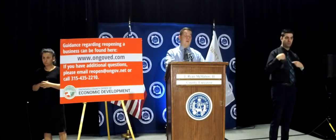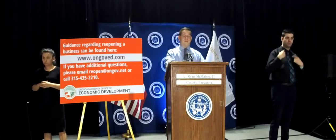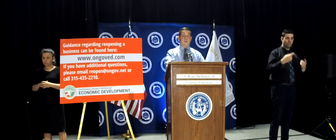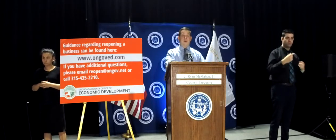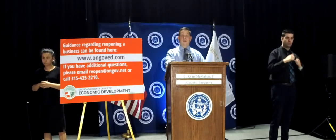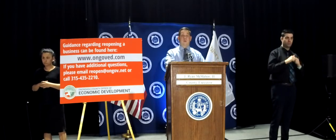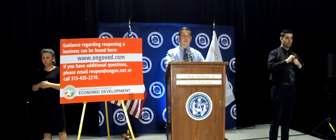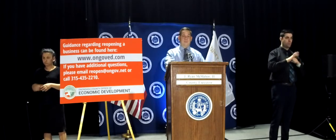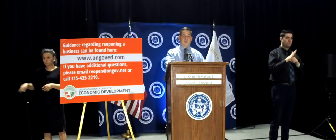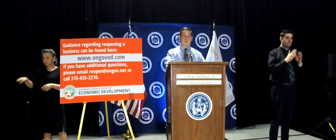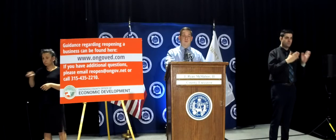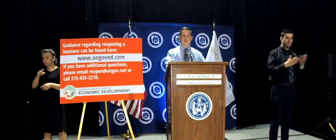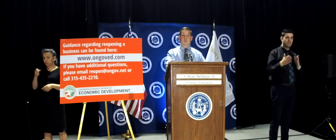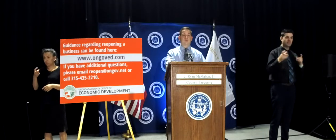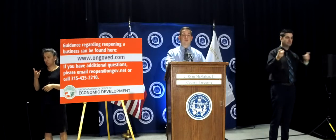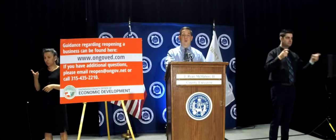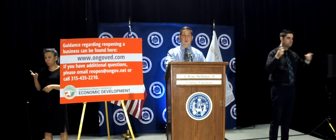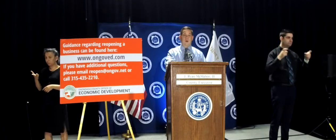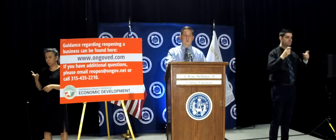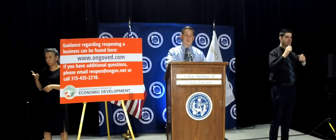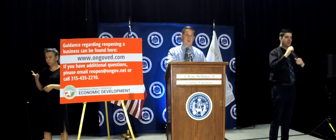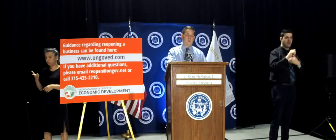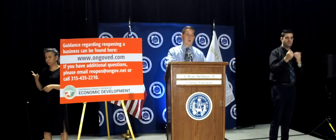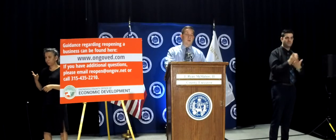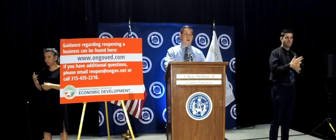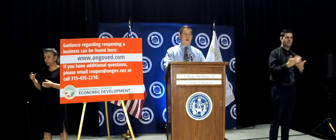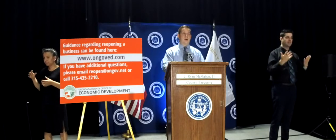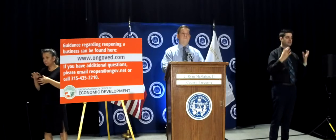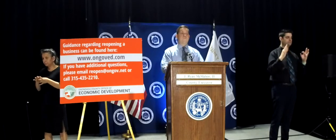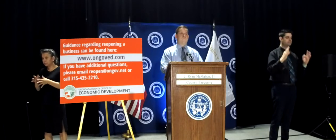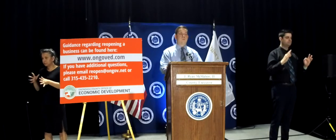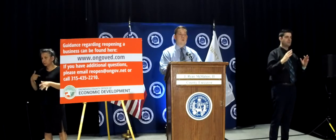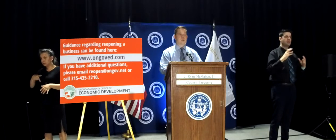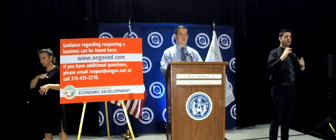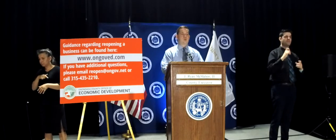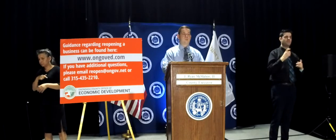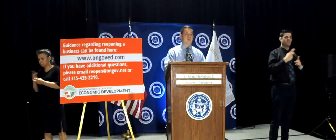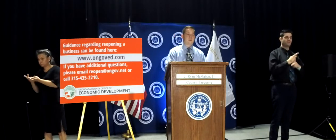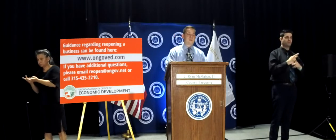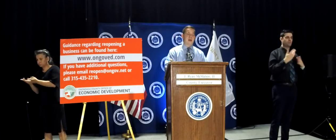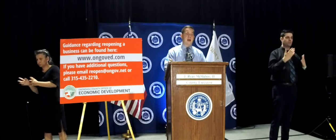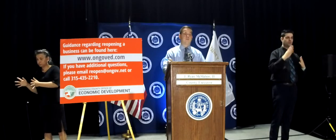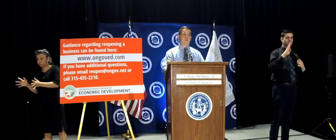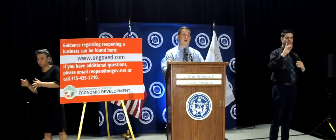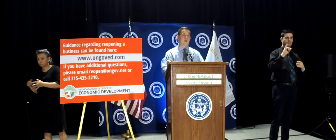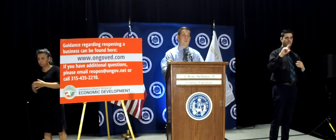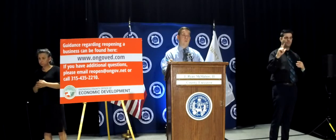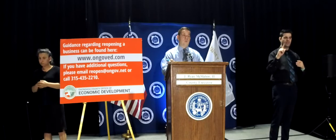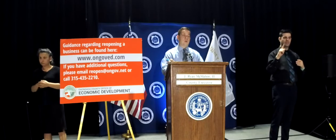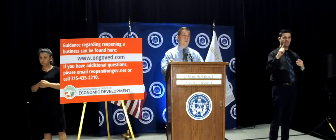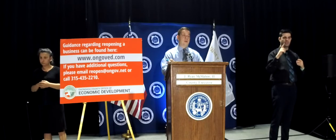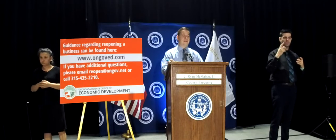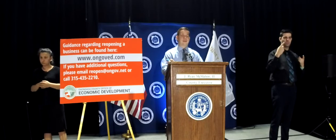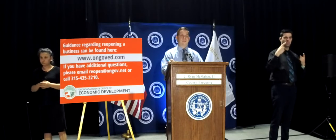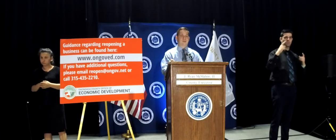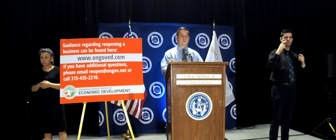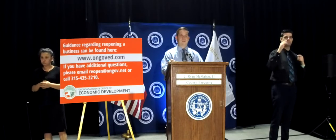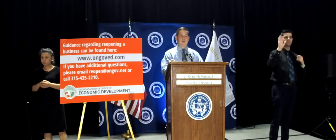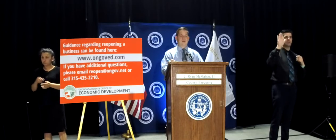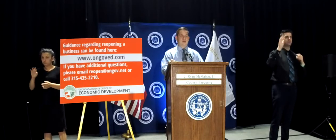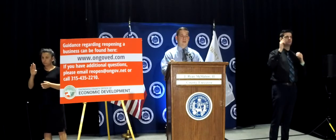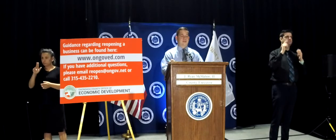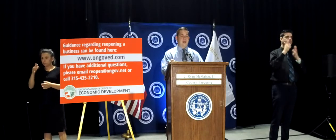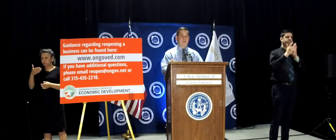maybe that bill actually works out better for us. We just don't know. So those are two bills that have momentum. We need